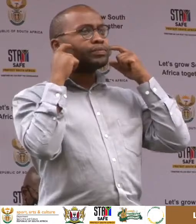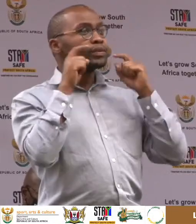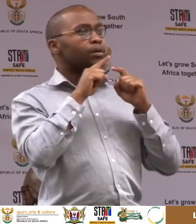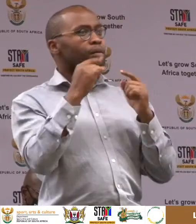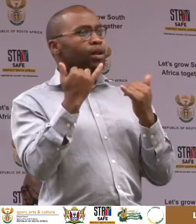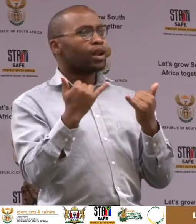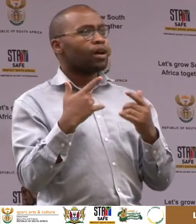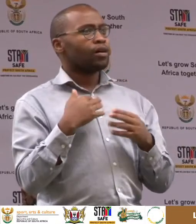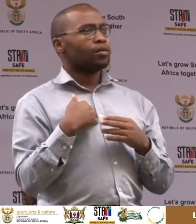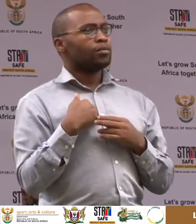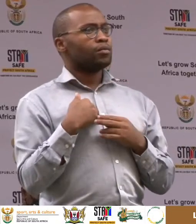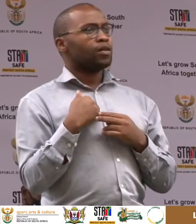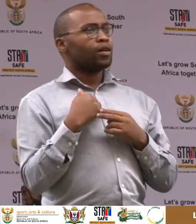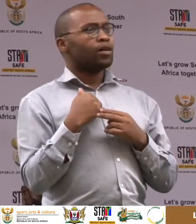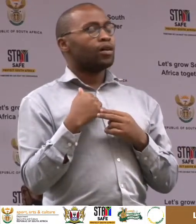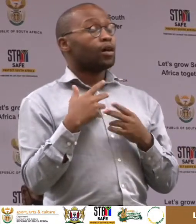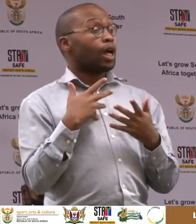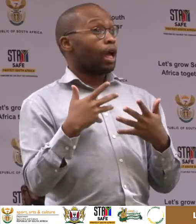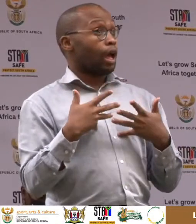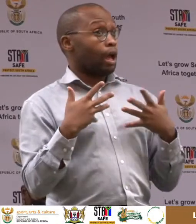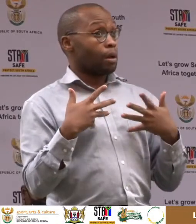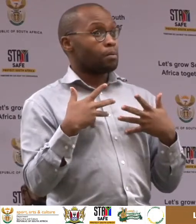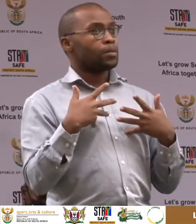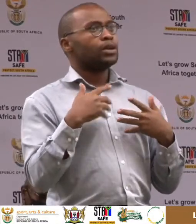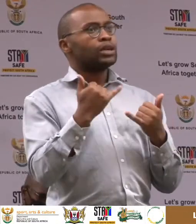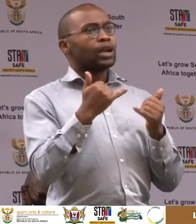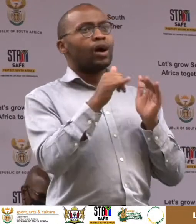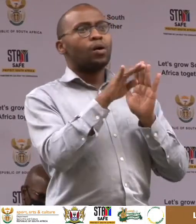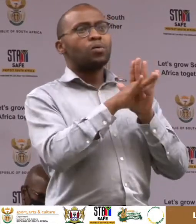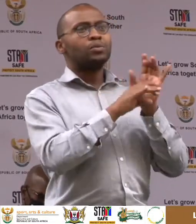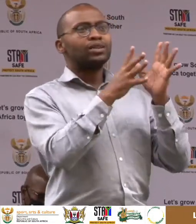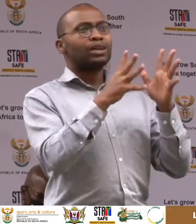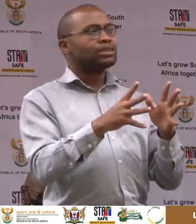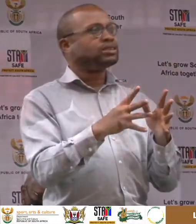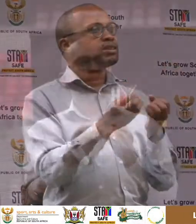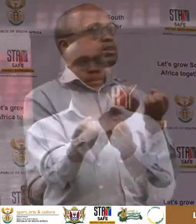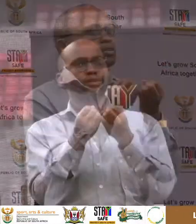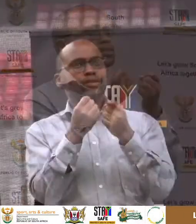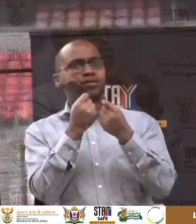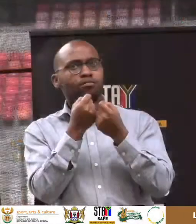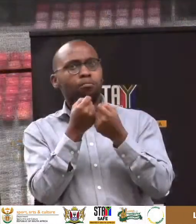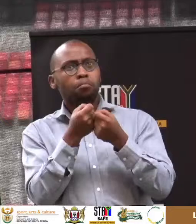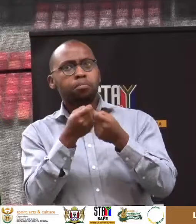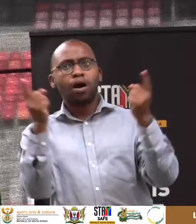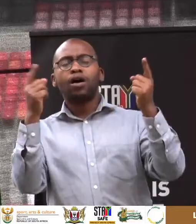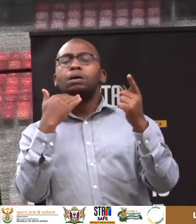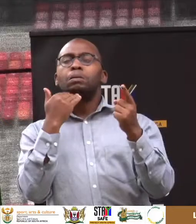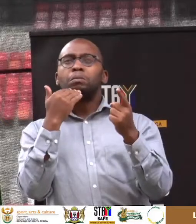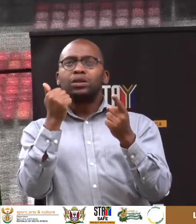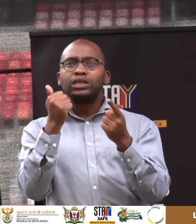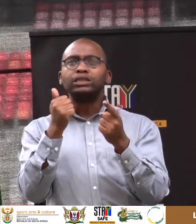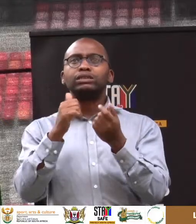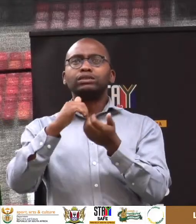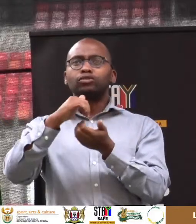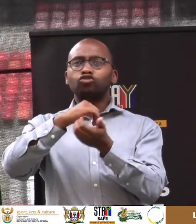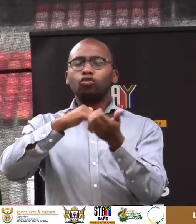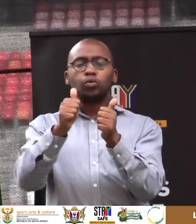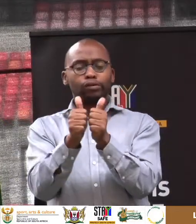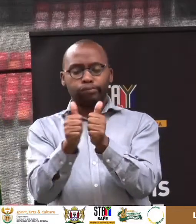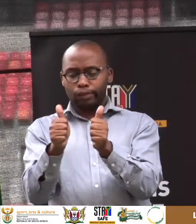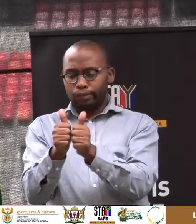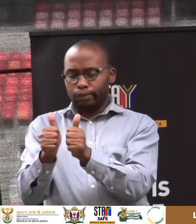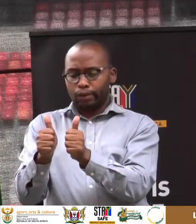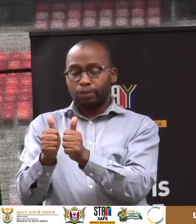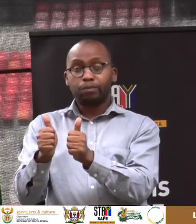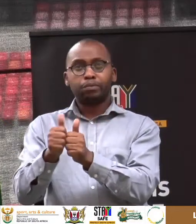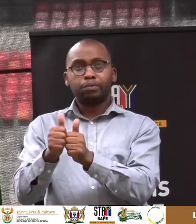xa ubakhumbuza ba masibhekelelane. Bantu bakowethu masiqaphele ukuba isekhona le ntsholongwane